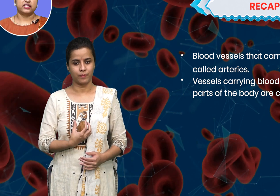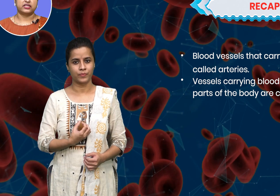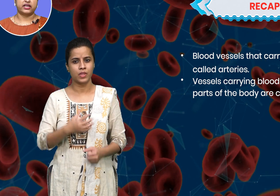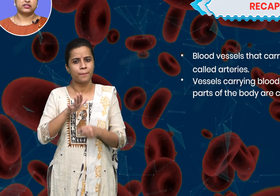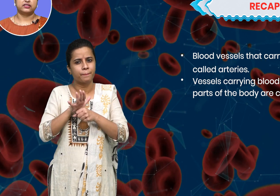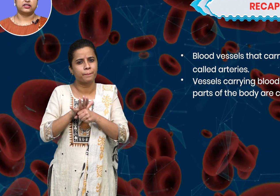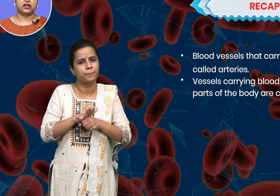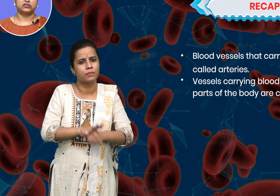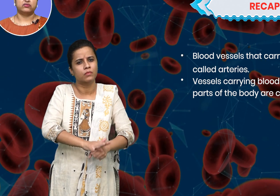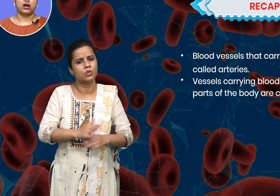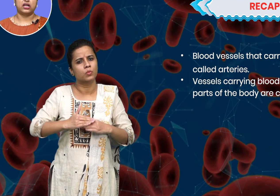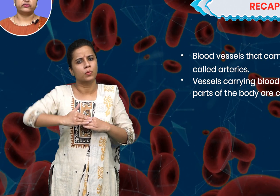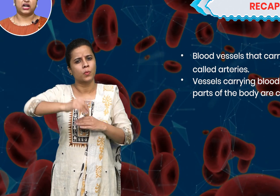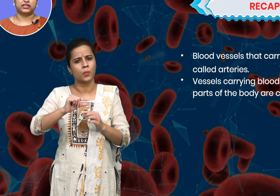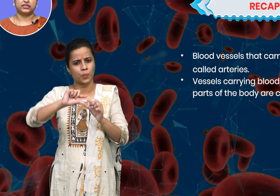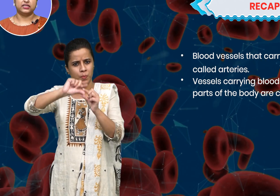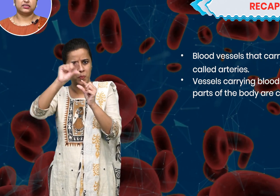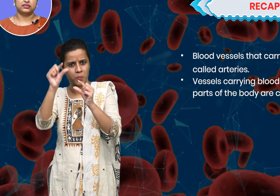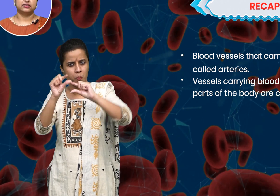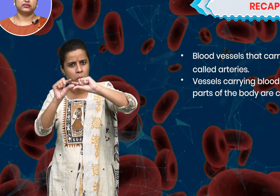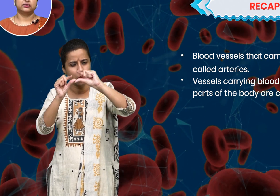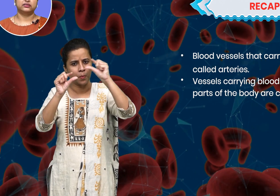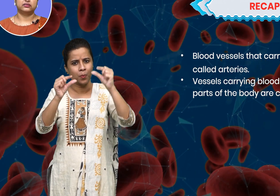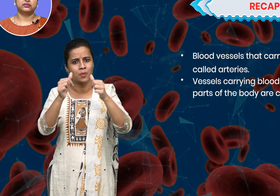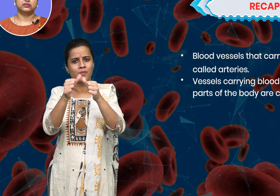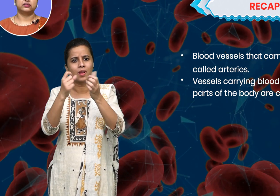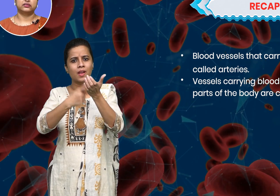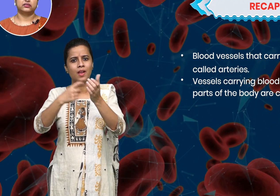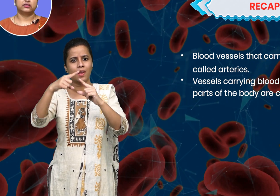pressure is exerted on the wall of arteries